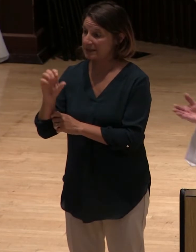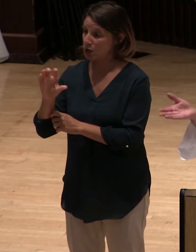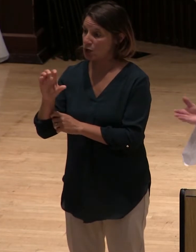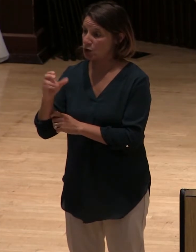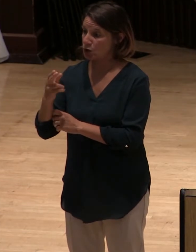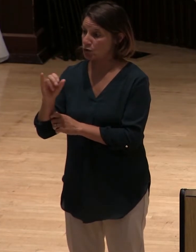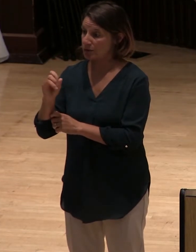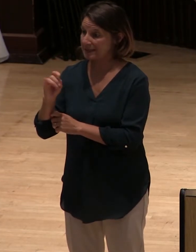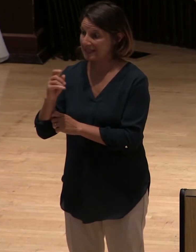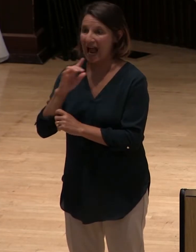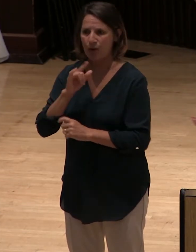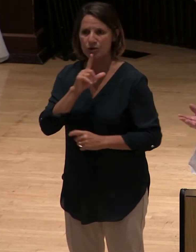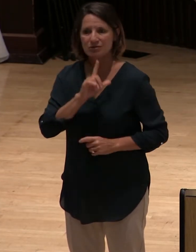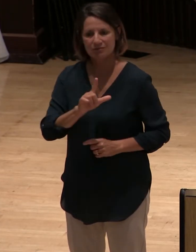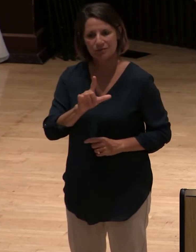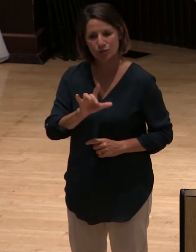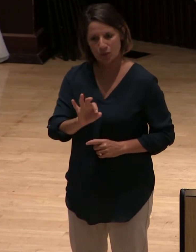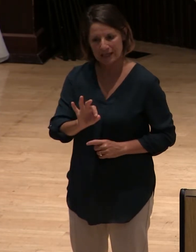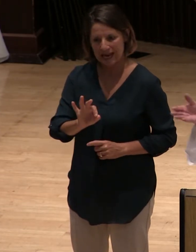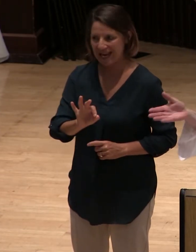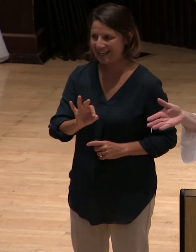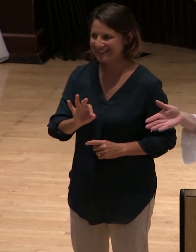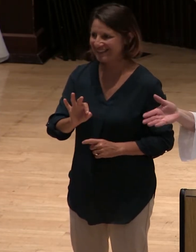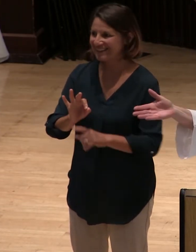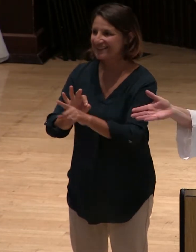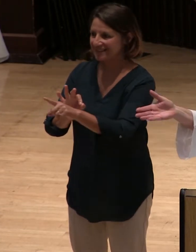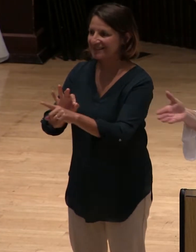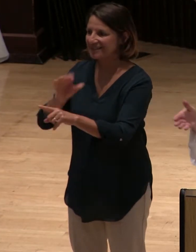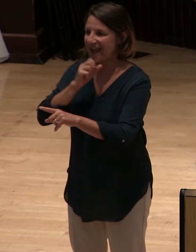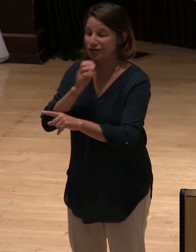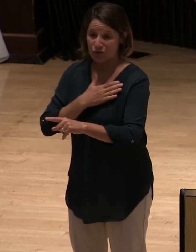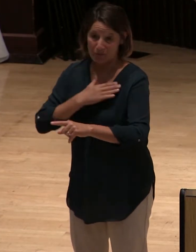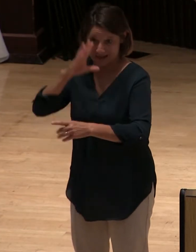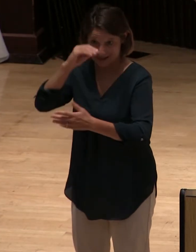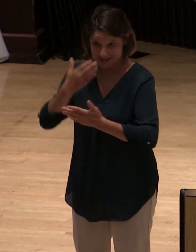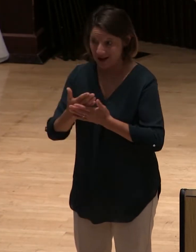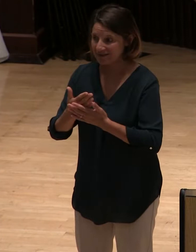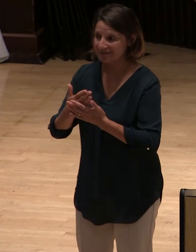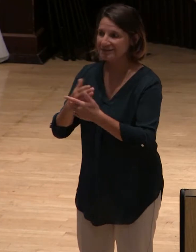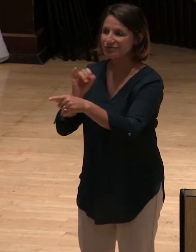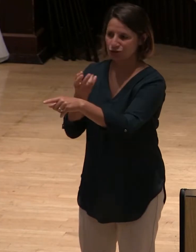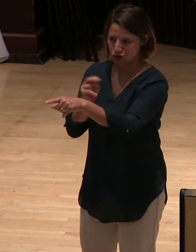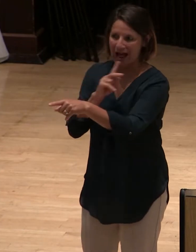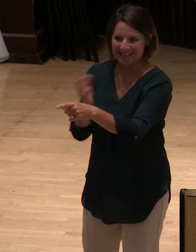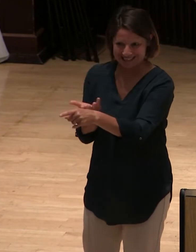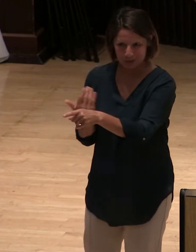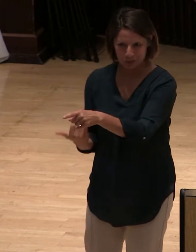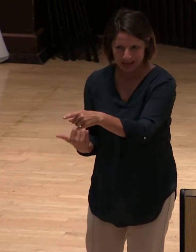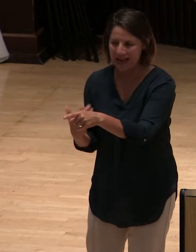old, the age of my son, John, who's here today, John and Matt, Jim and Amber, yeah.